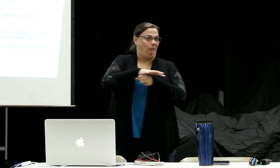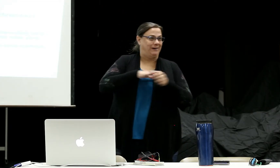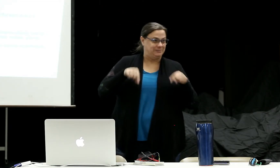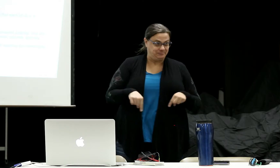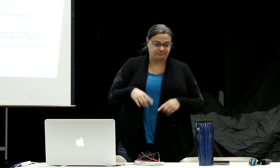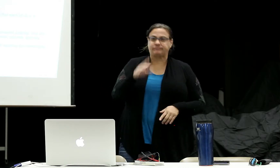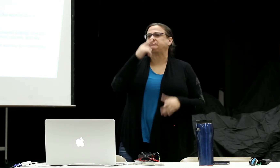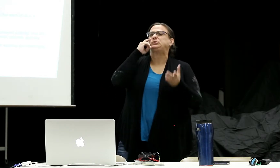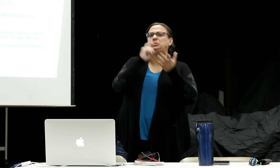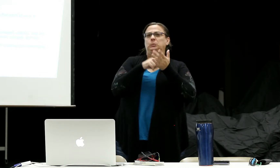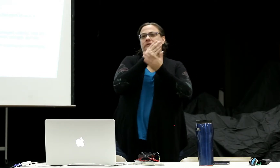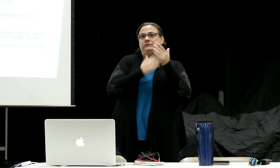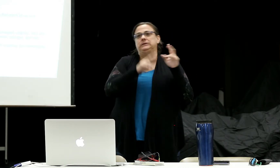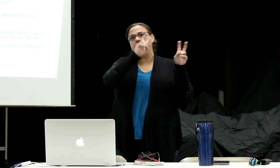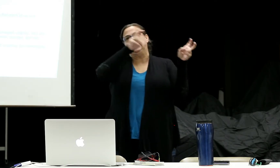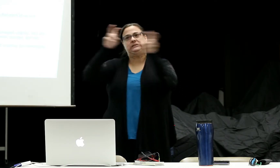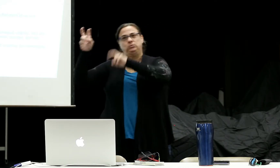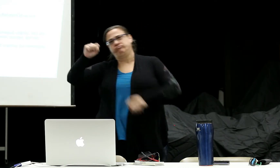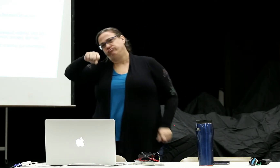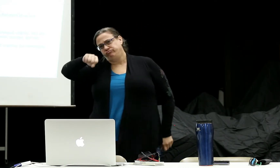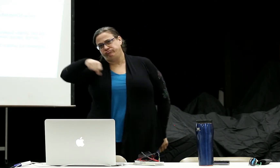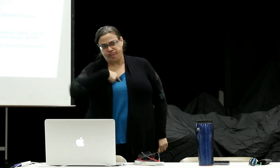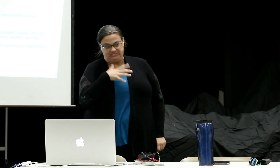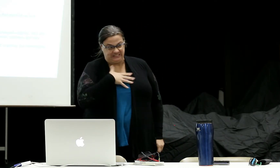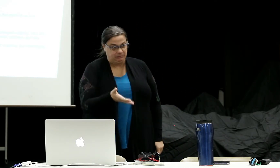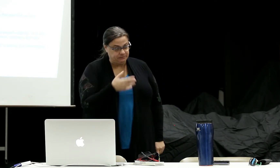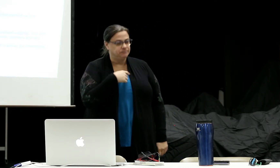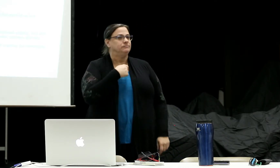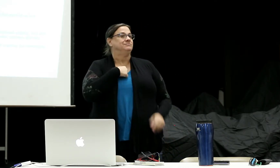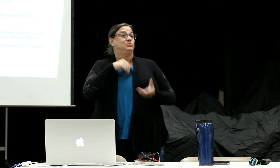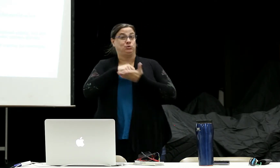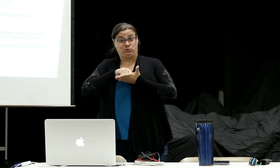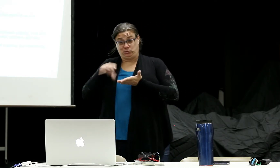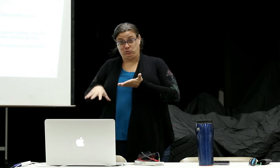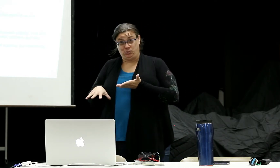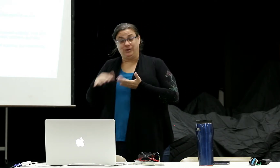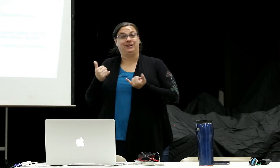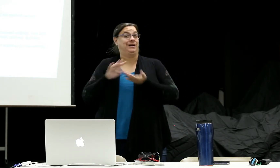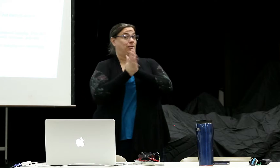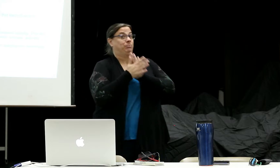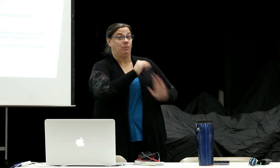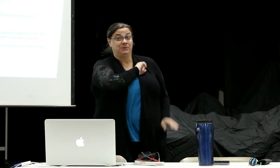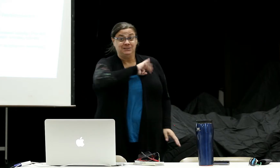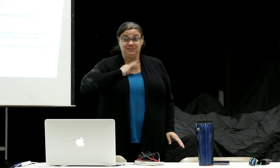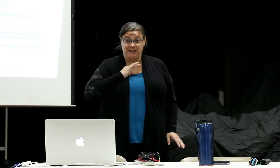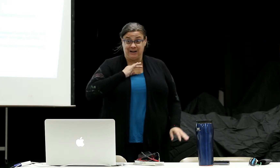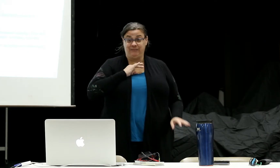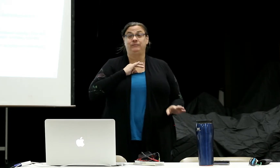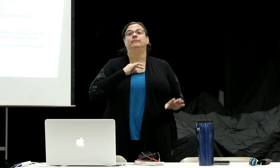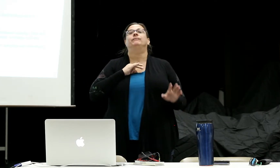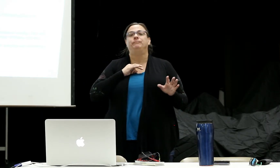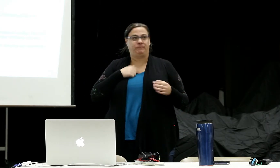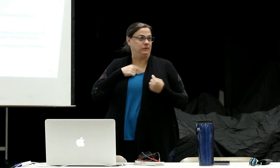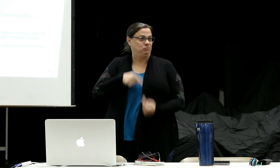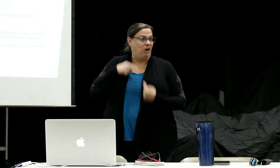on what is happening in the local community. There have been some issues. Students now becoming